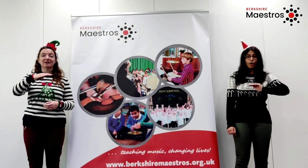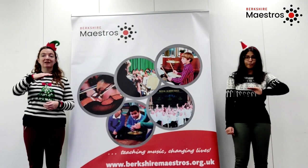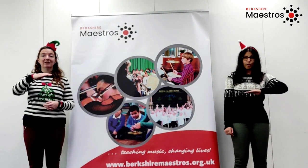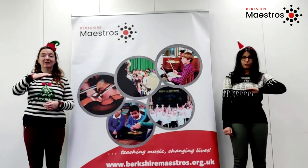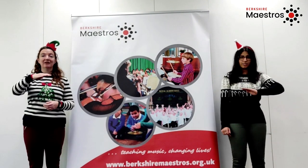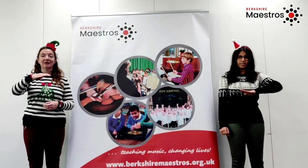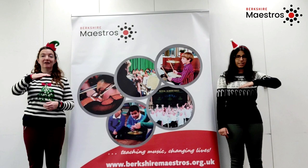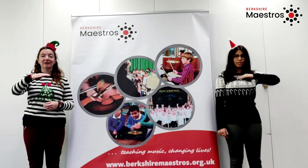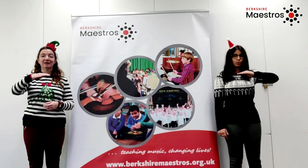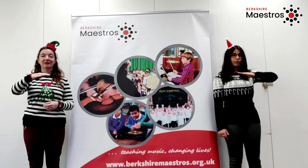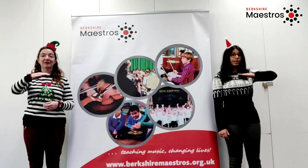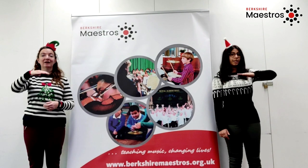midwinter,